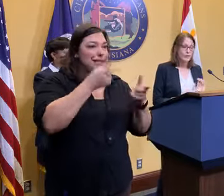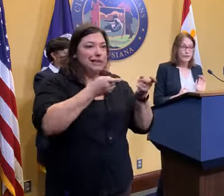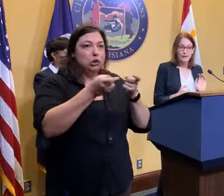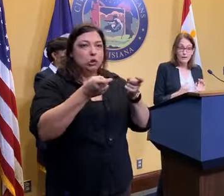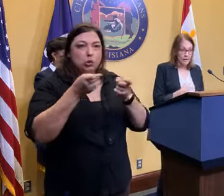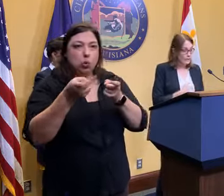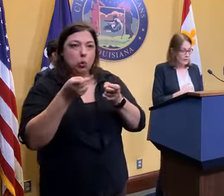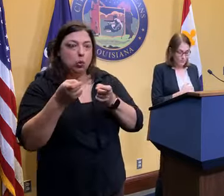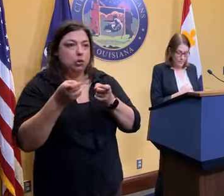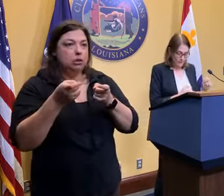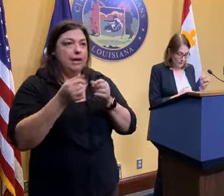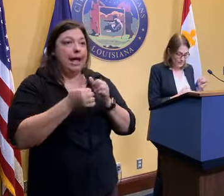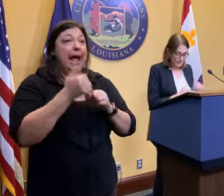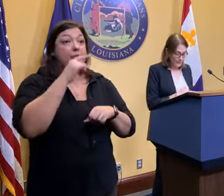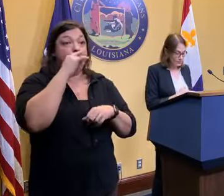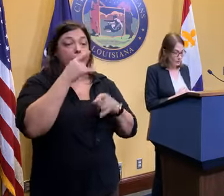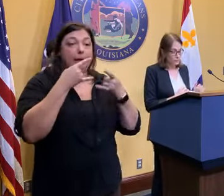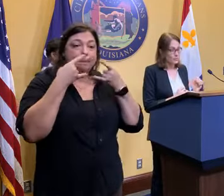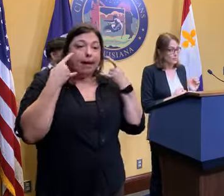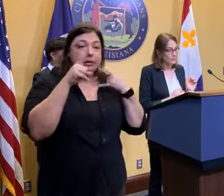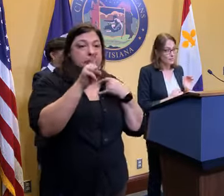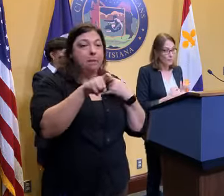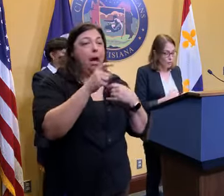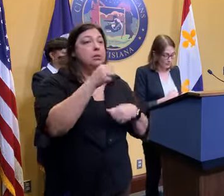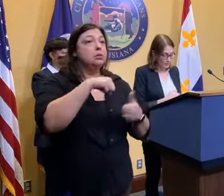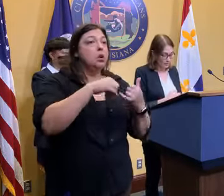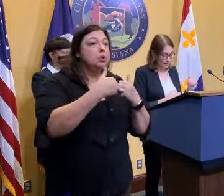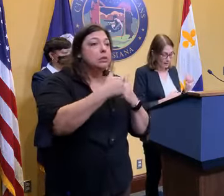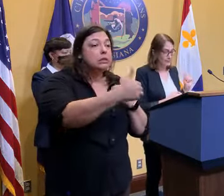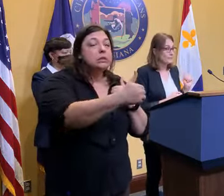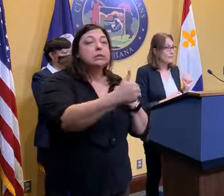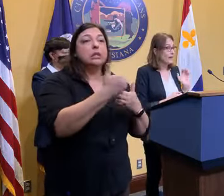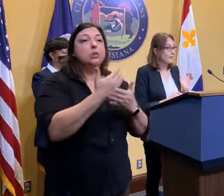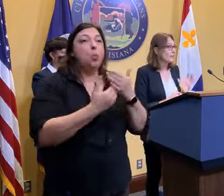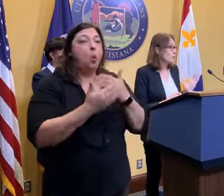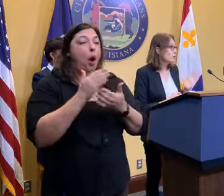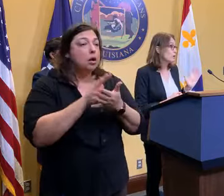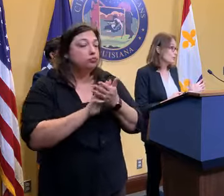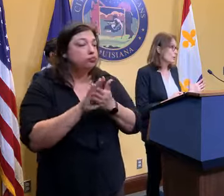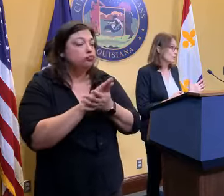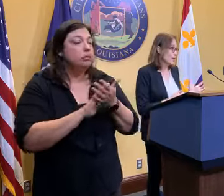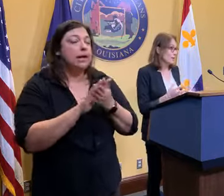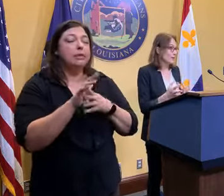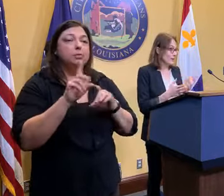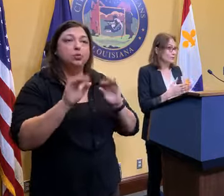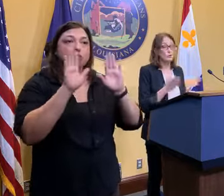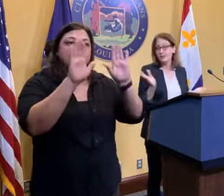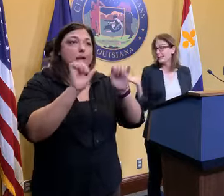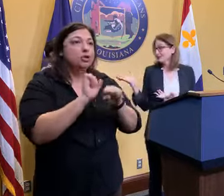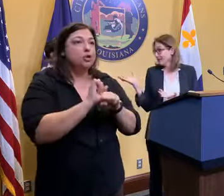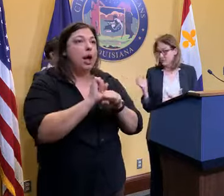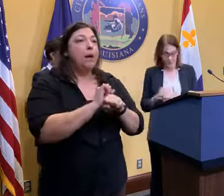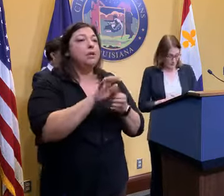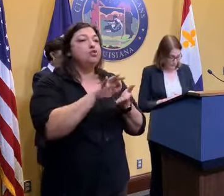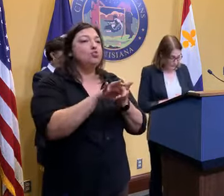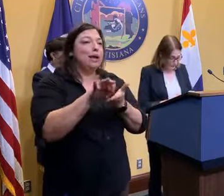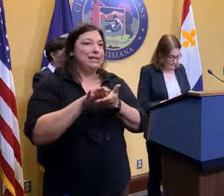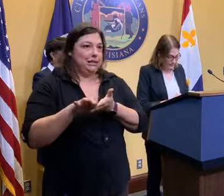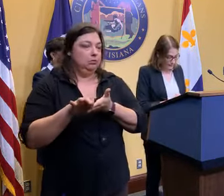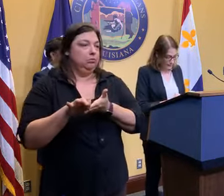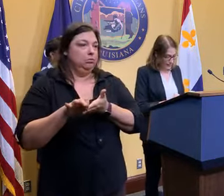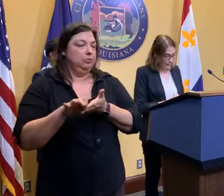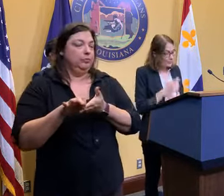measures. Every kid wears a mask, kids social distance, they wash their hands, and they've been doing a really good job at tracing, as you